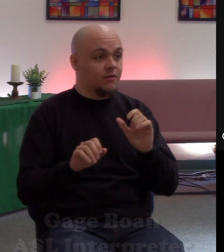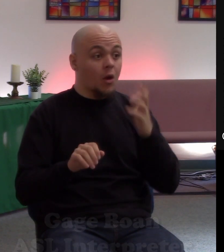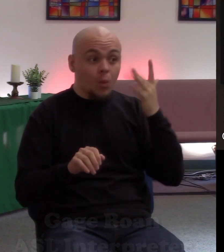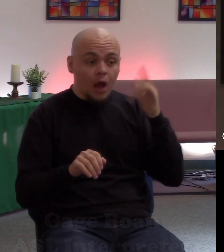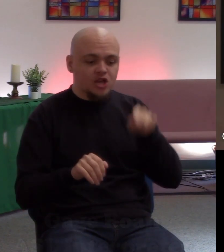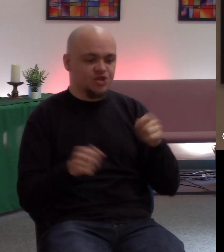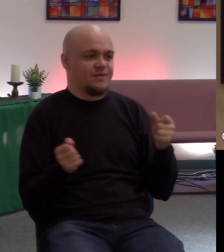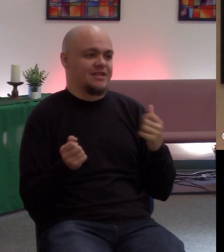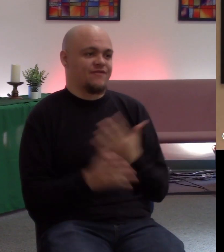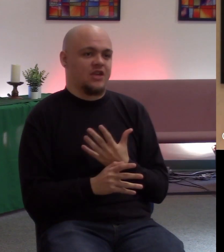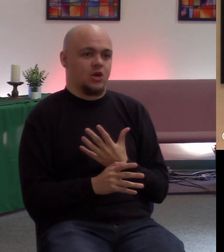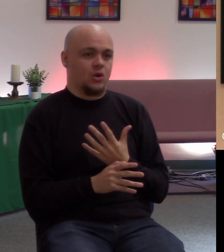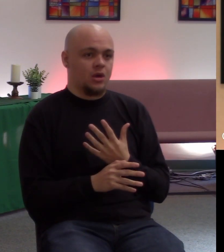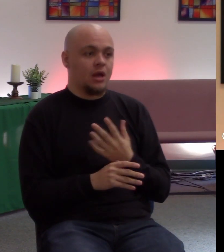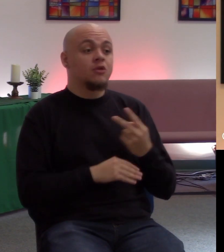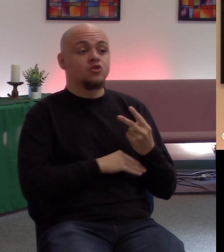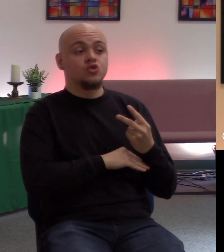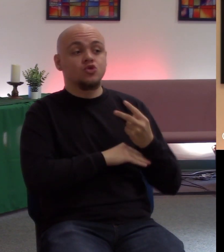in a newspaper